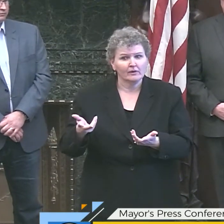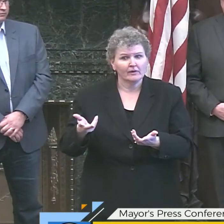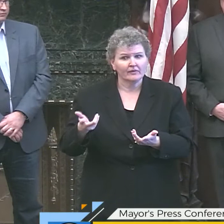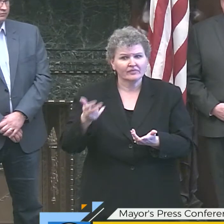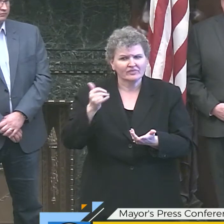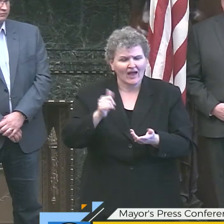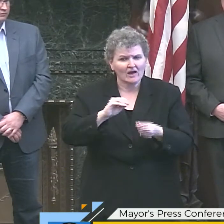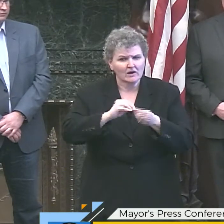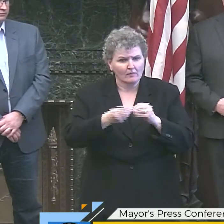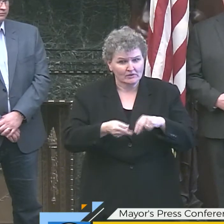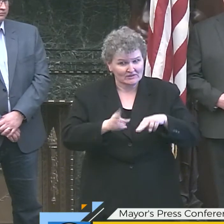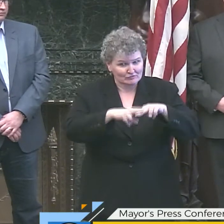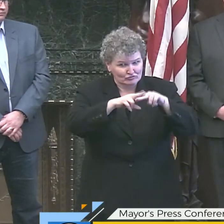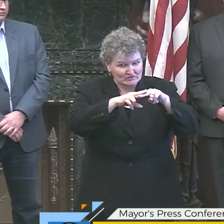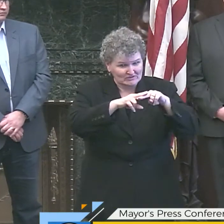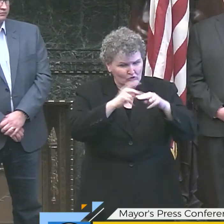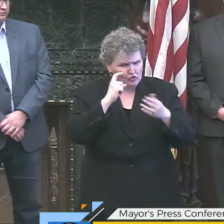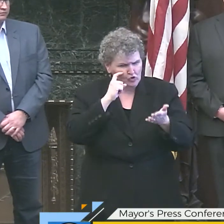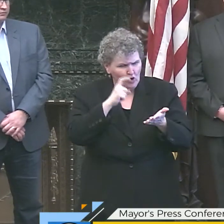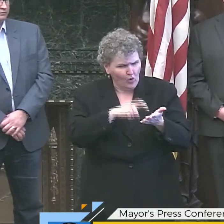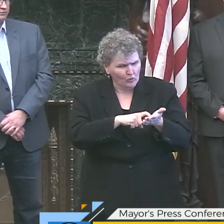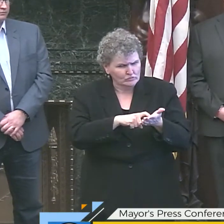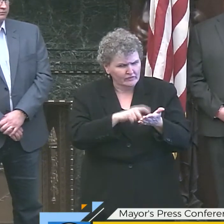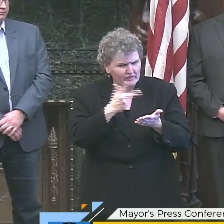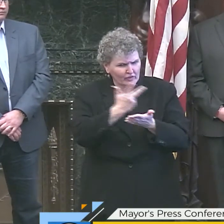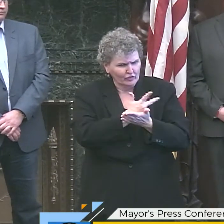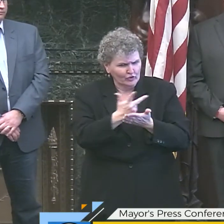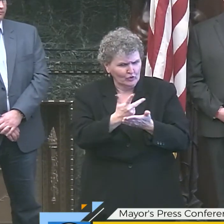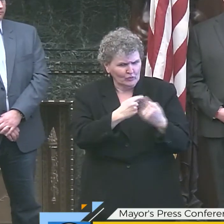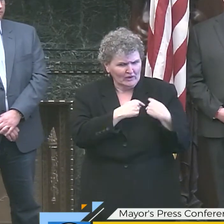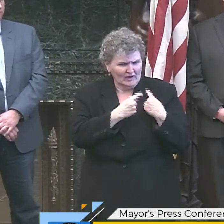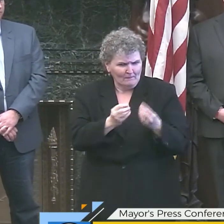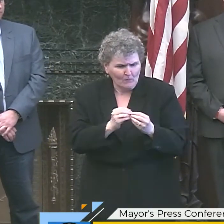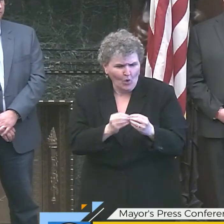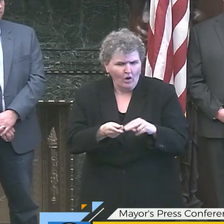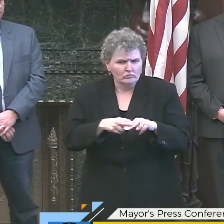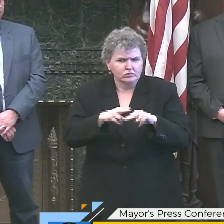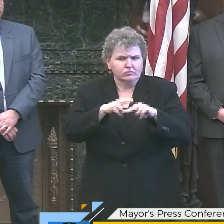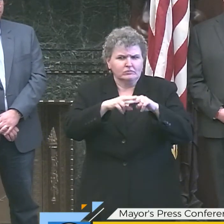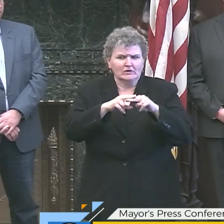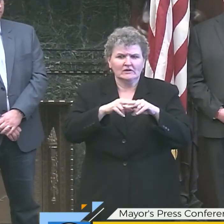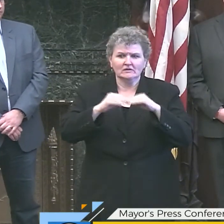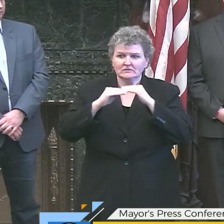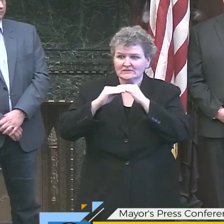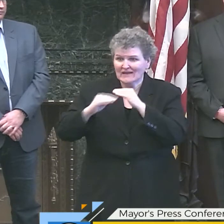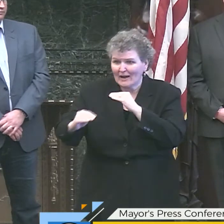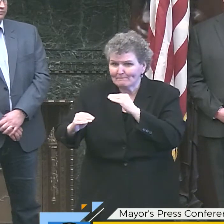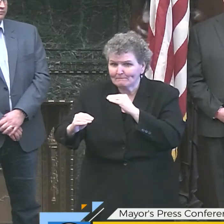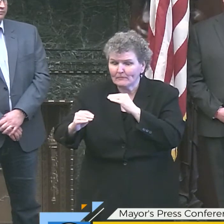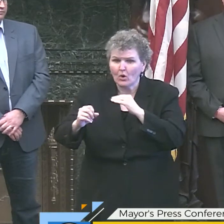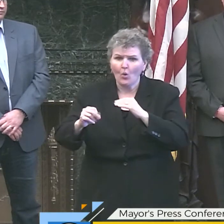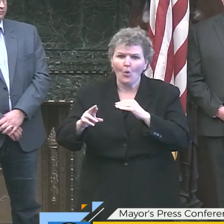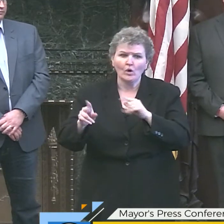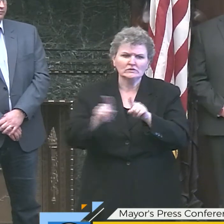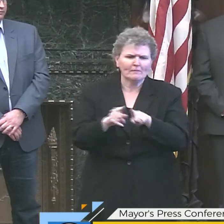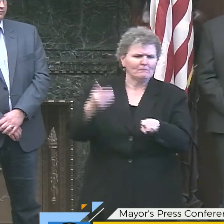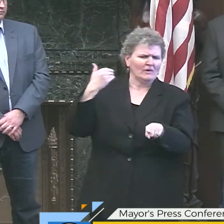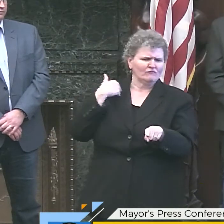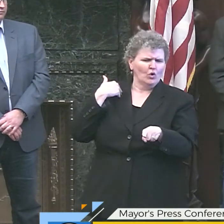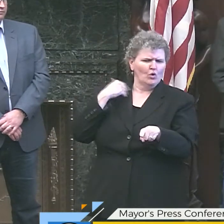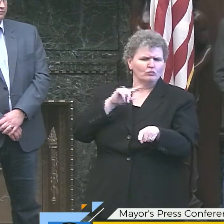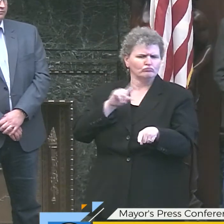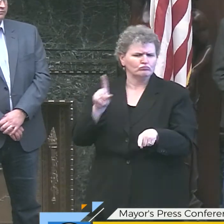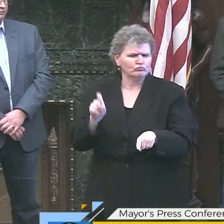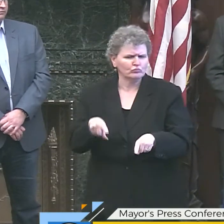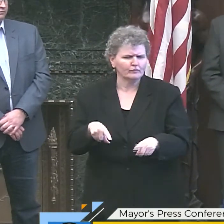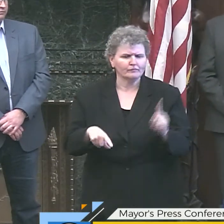Does that represent a change at all, or is that kind of what it was before we all went into quarantine?